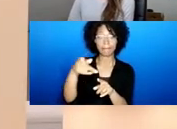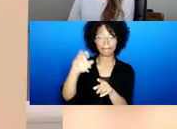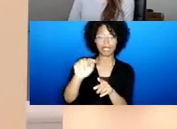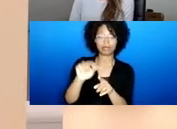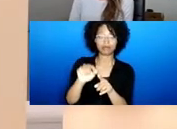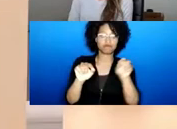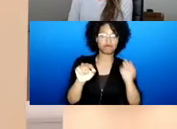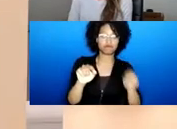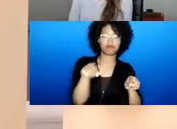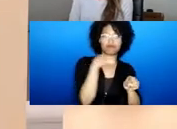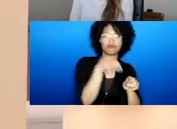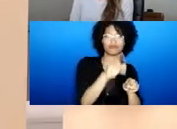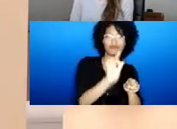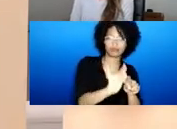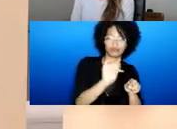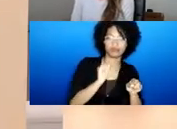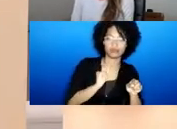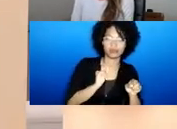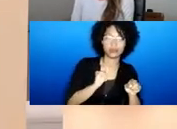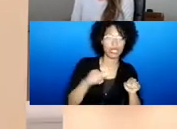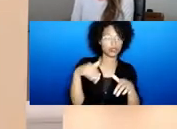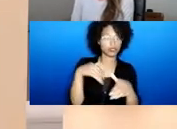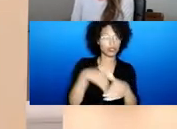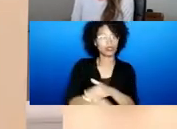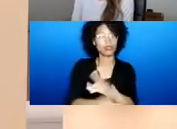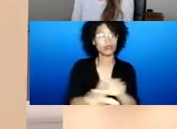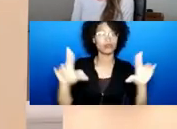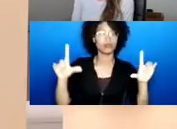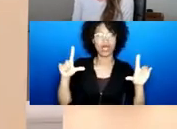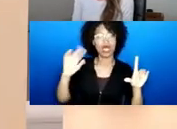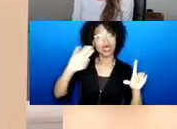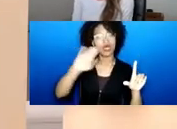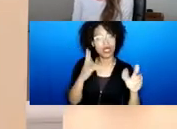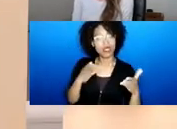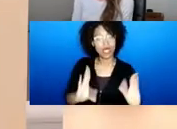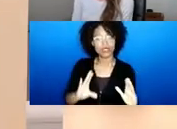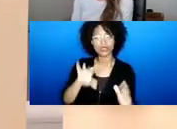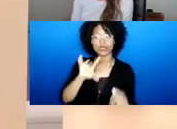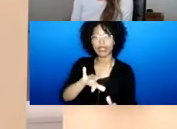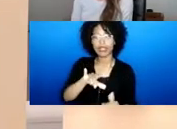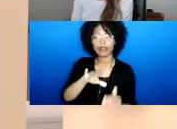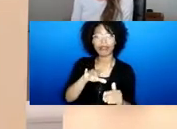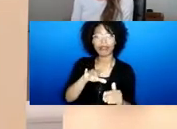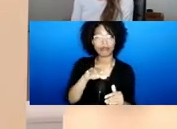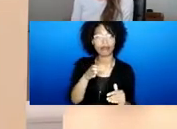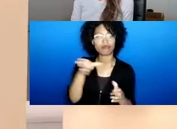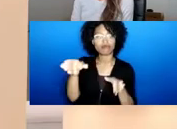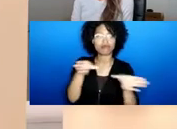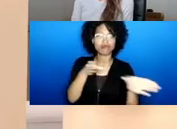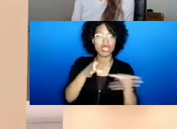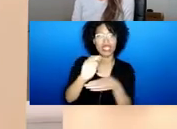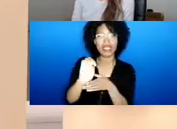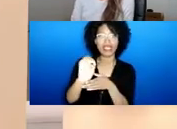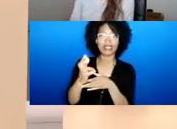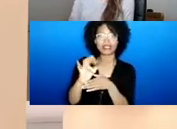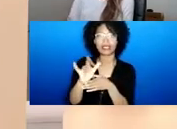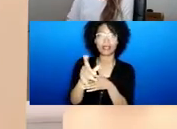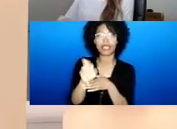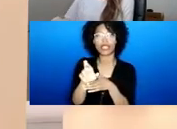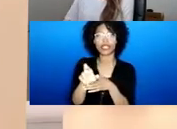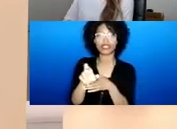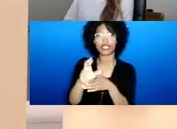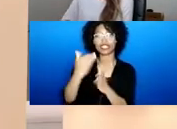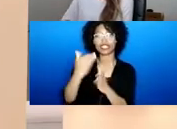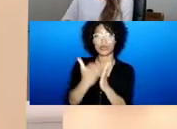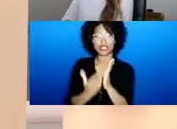Entering this room is going to bring you to a screen that allows you to click into the exhibitor directory. It's a blue tile in